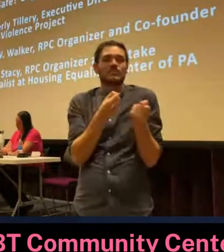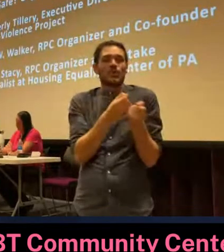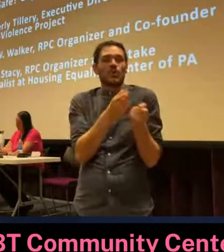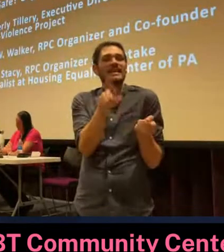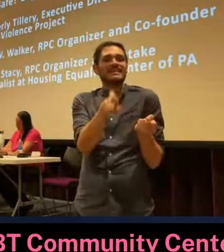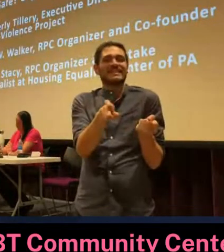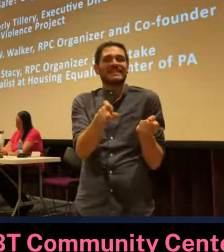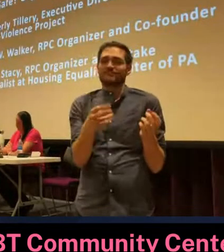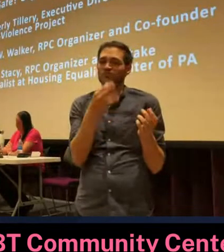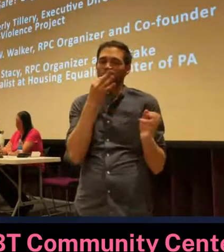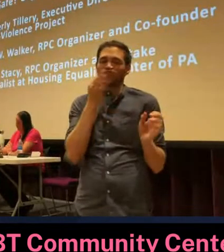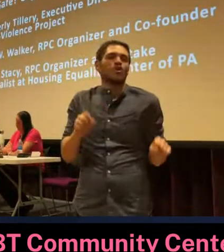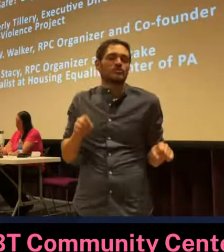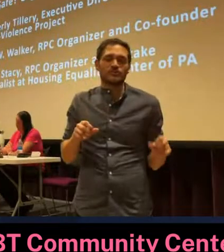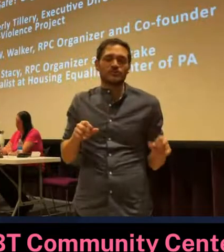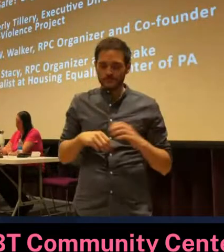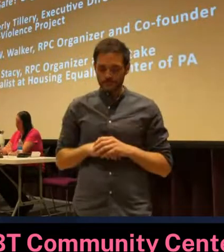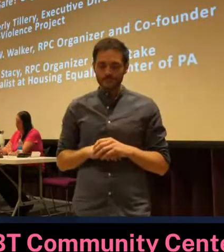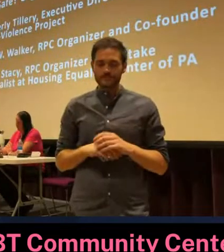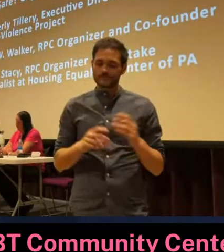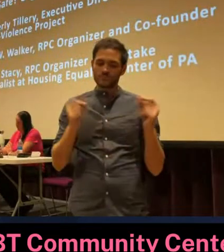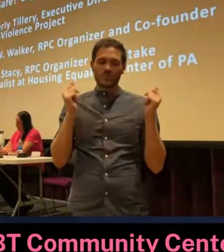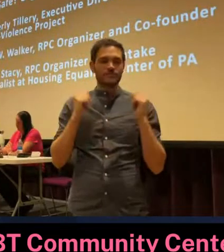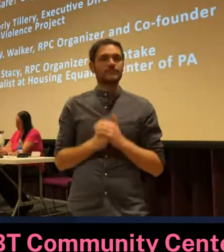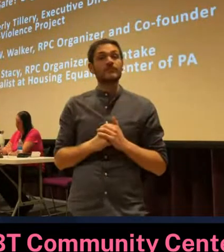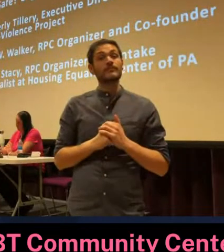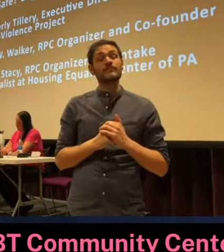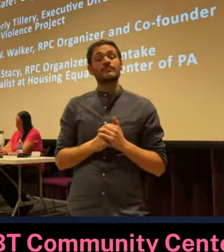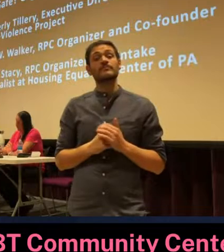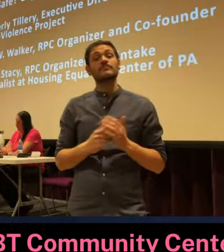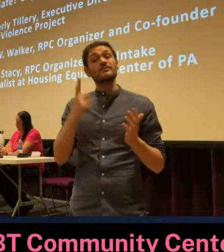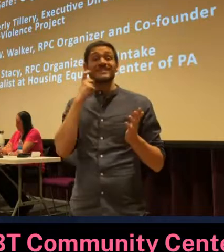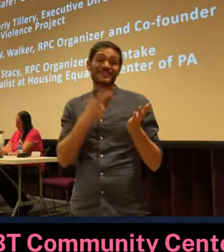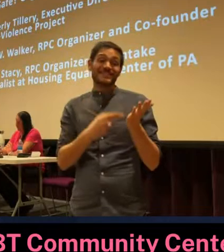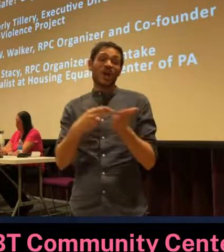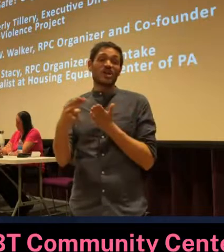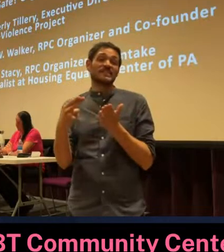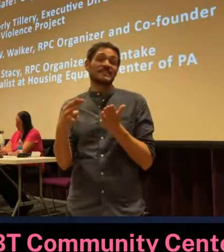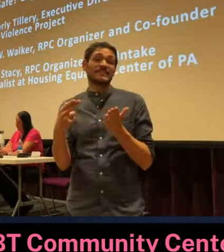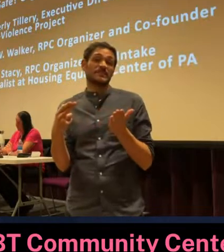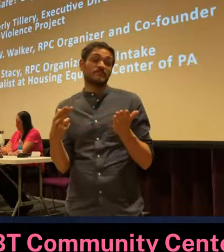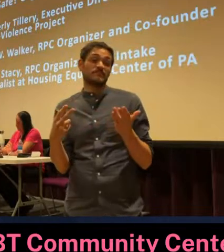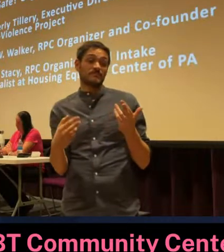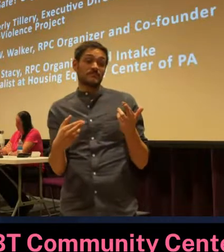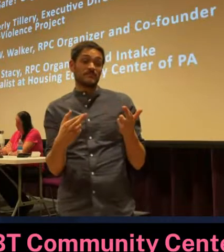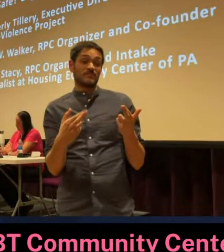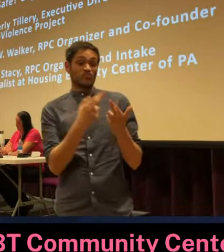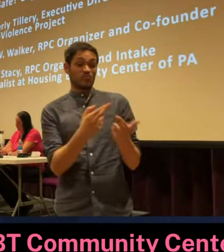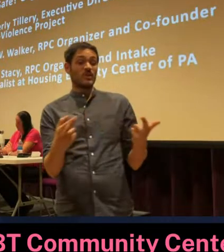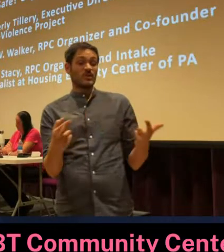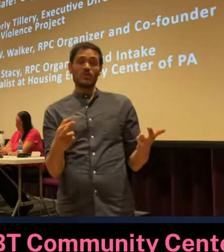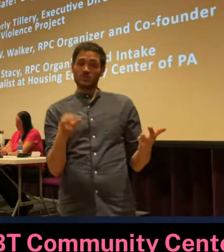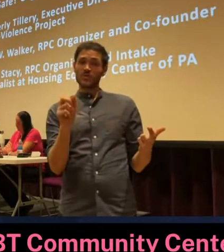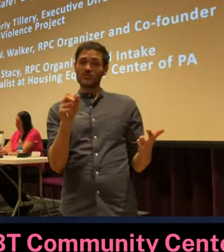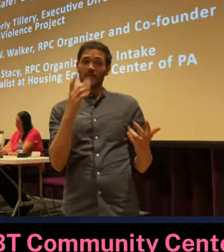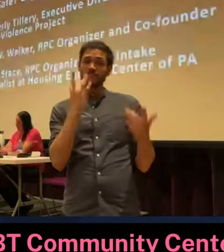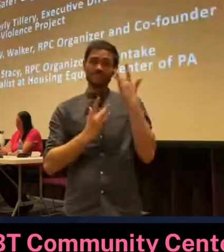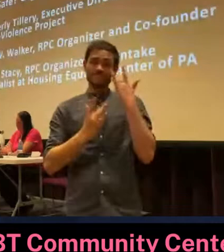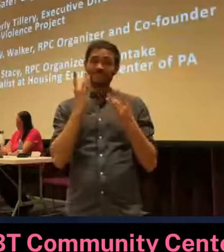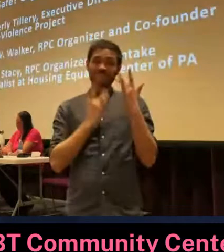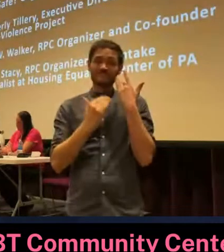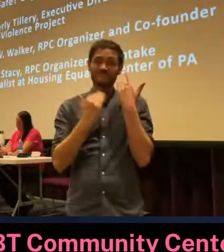fast as they need it. Because the reality is the resources are really limited.